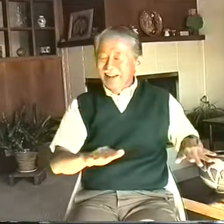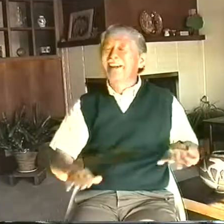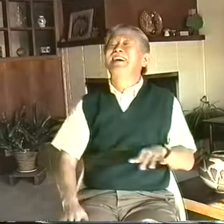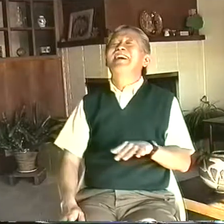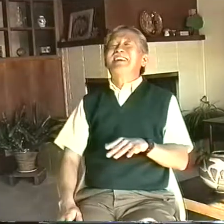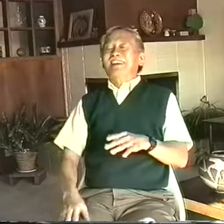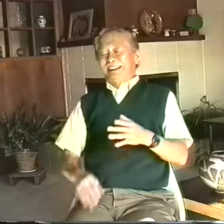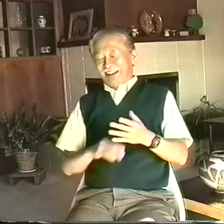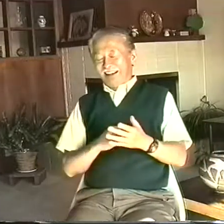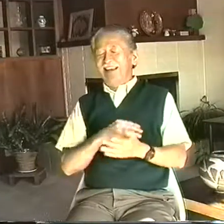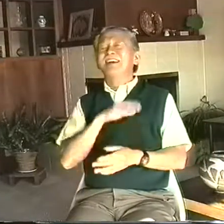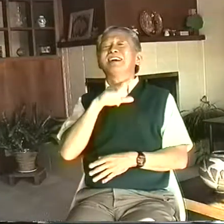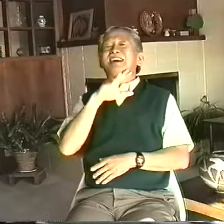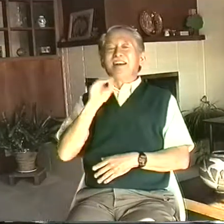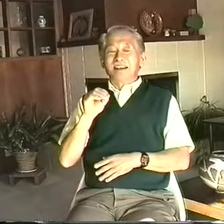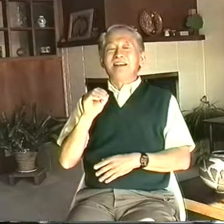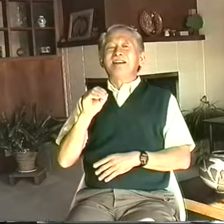her perform for the church.